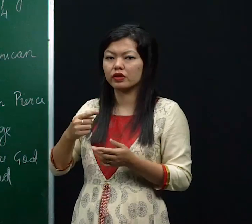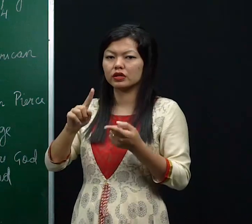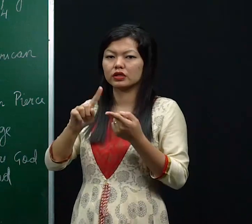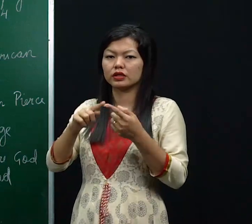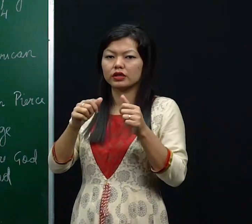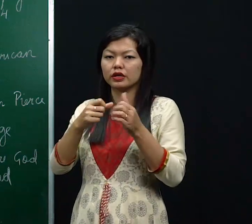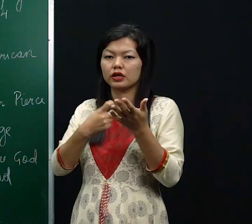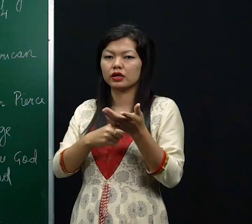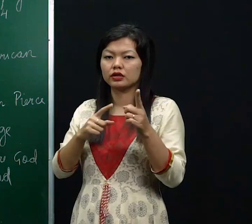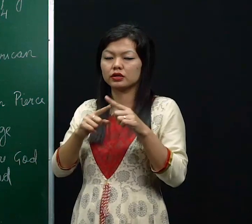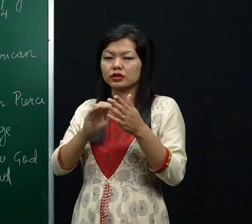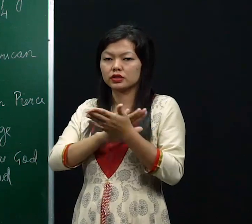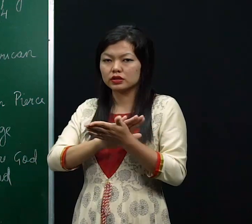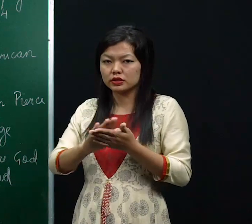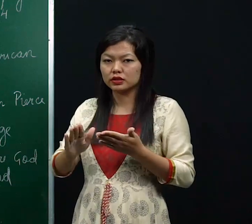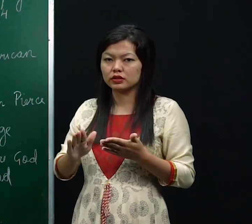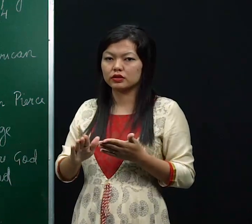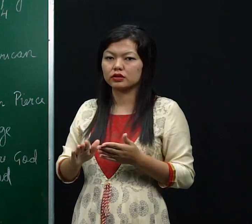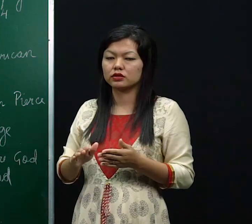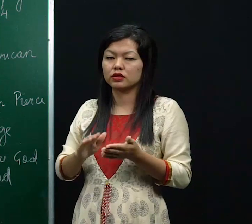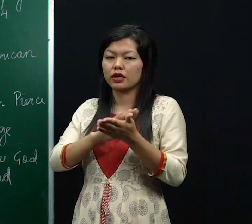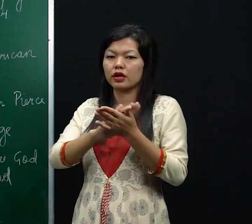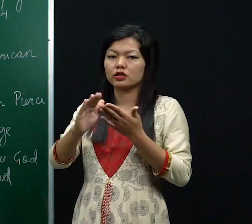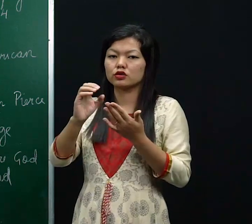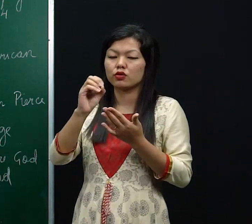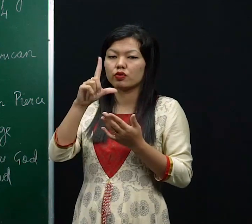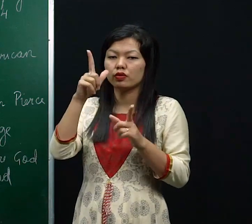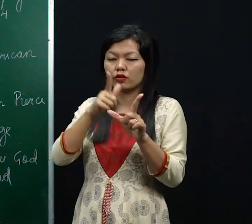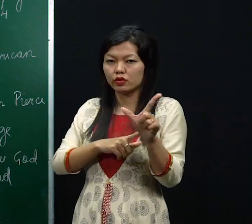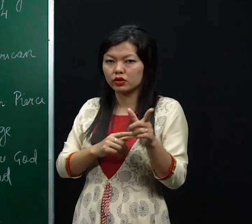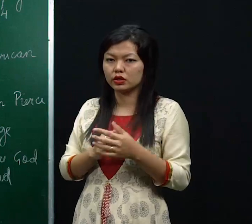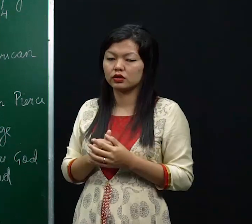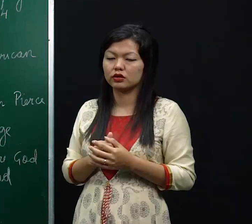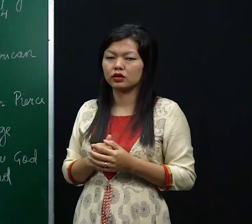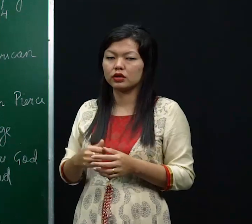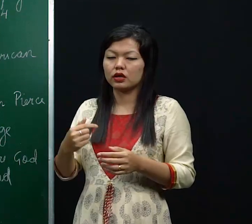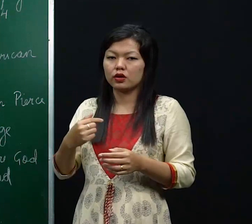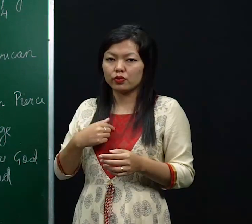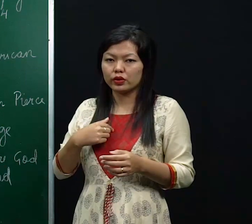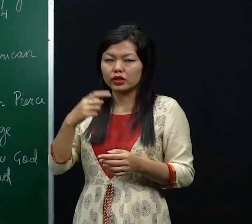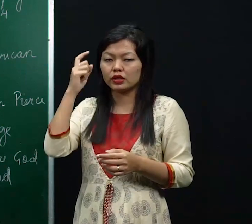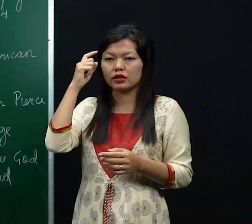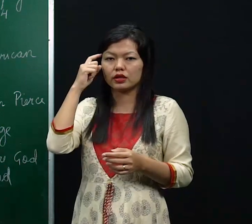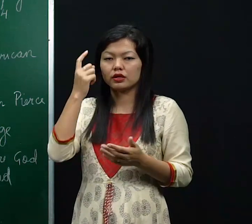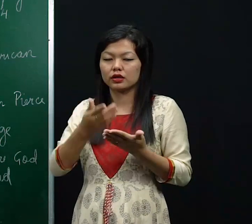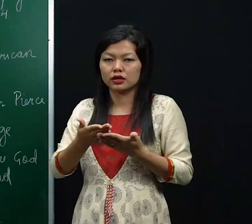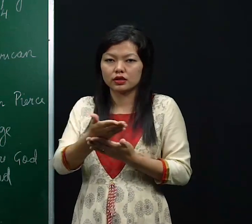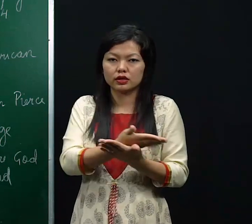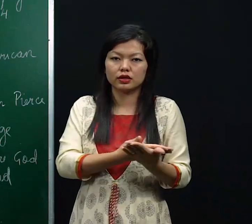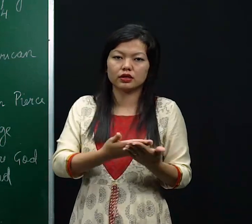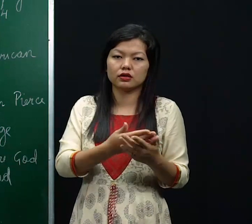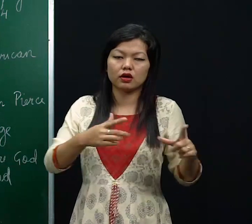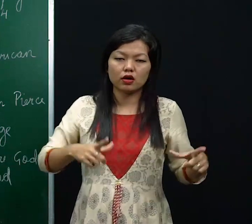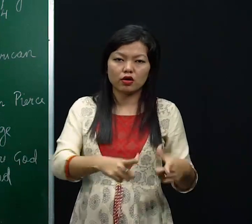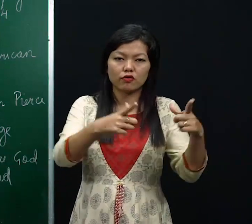but we consider the flowing waters to be filled with the spirits of our forefathers. See, people living in the rural